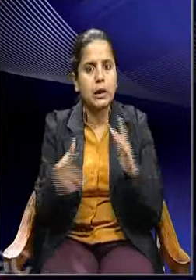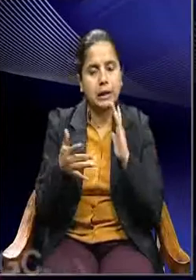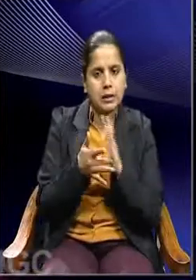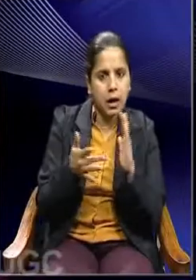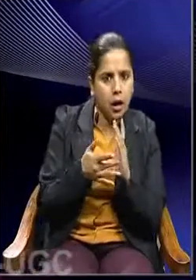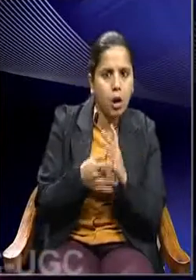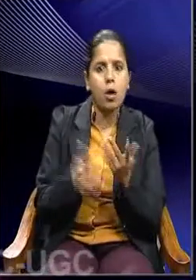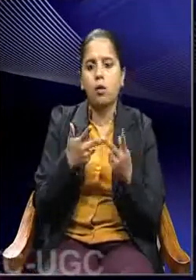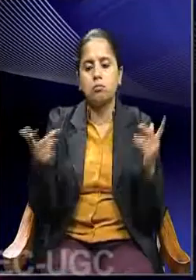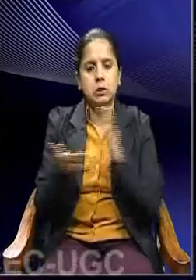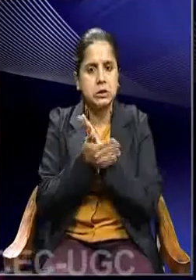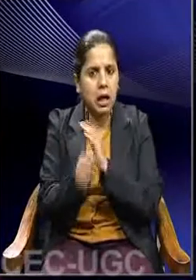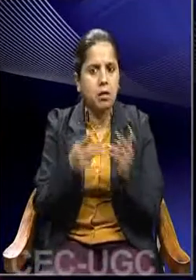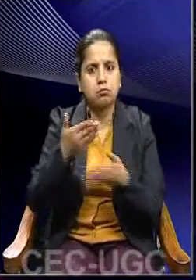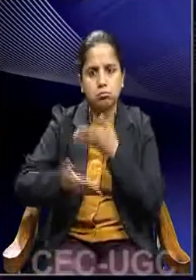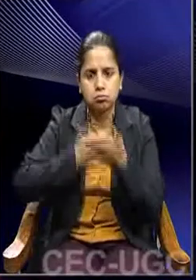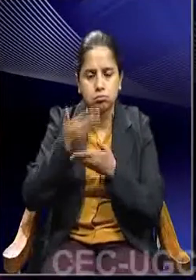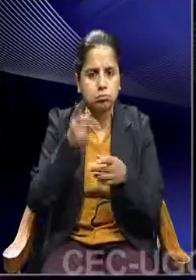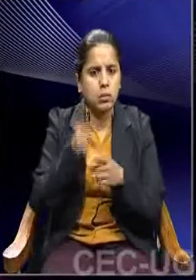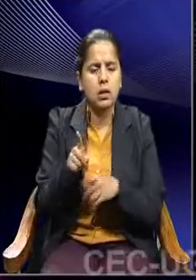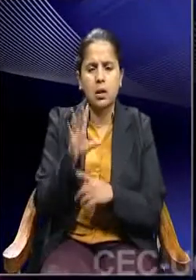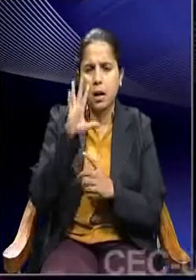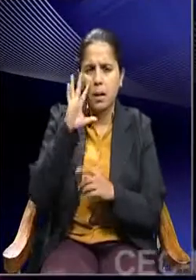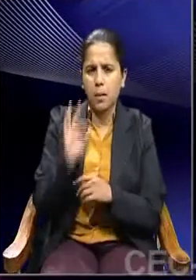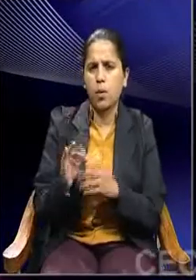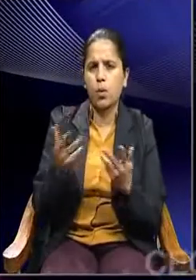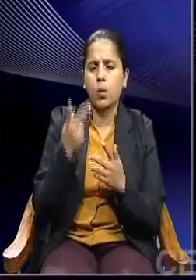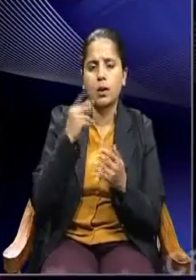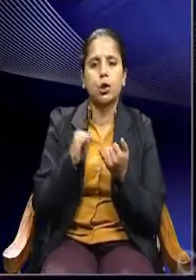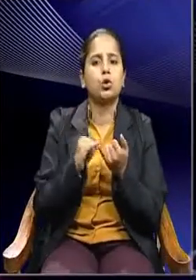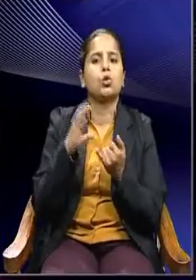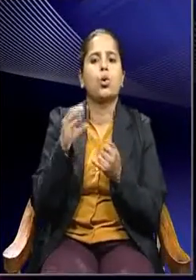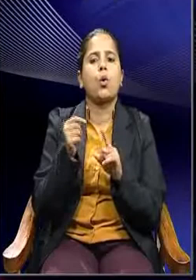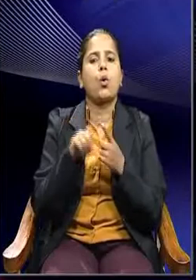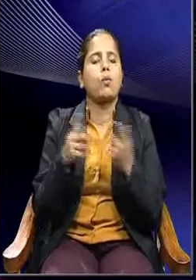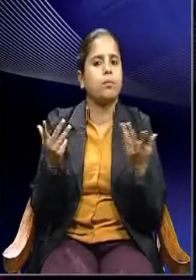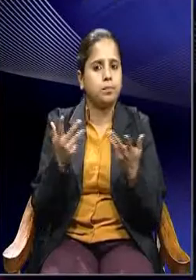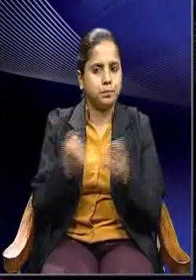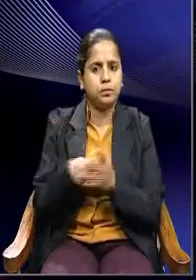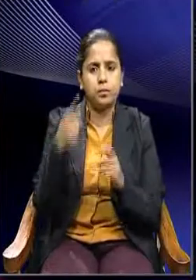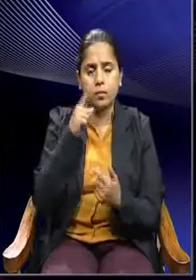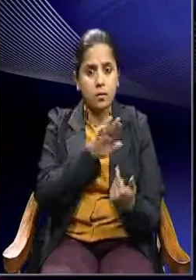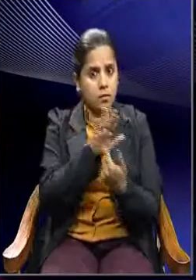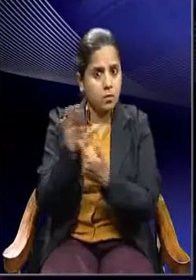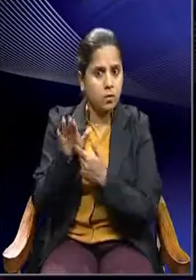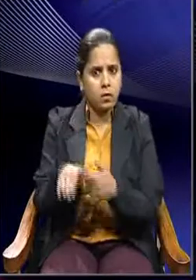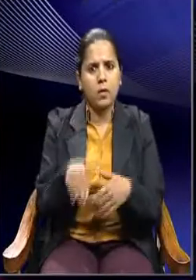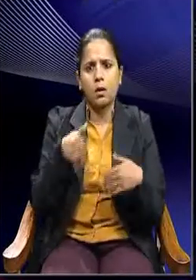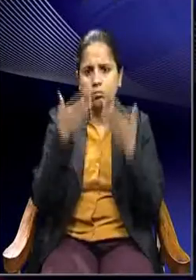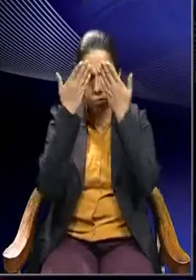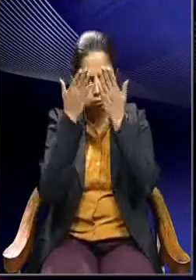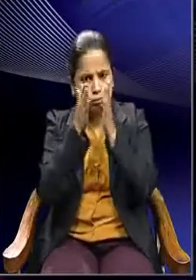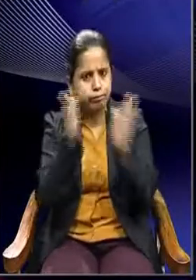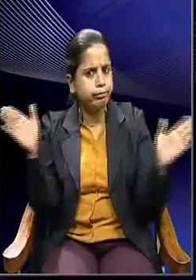and vocational education. And most important, looking at the scope, that it presents the wide